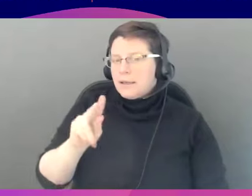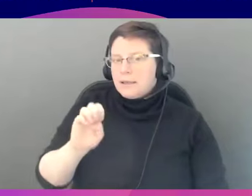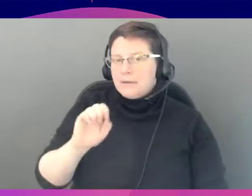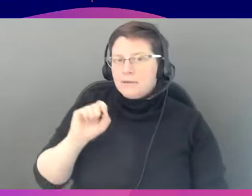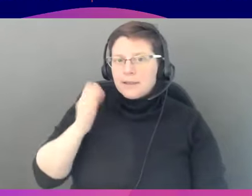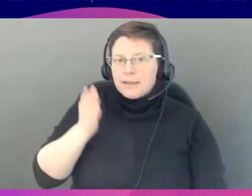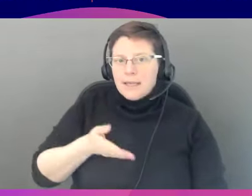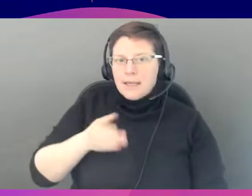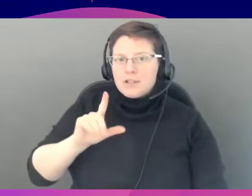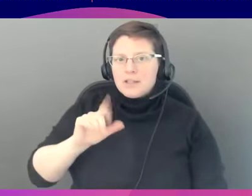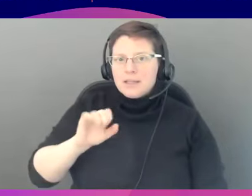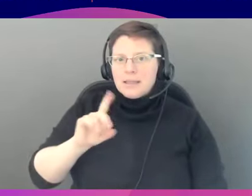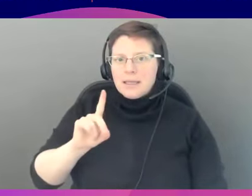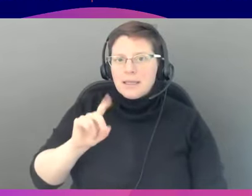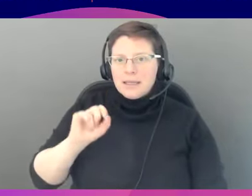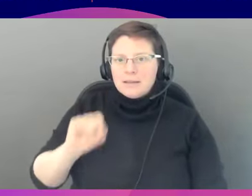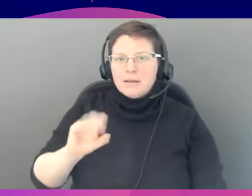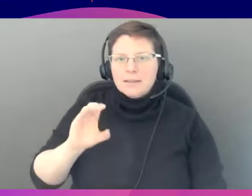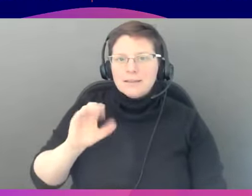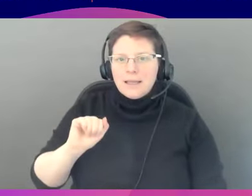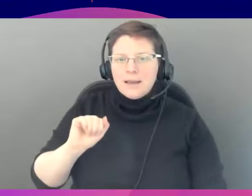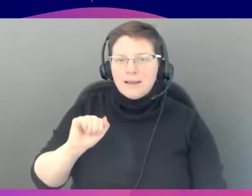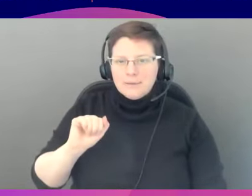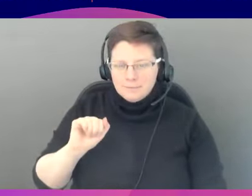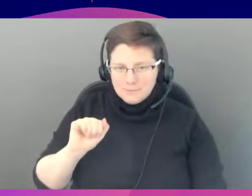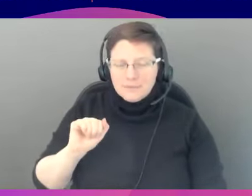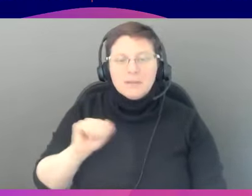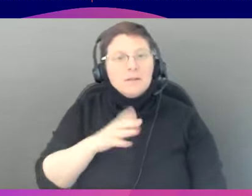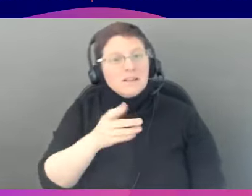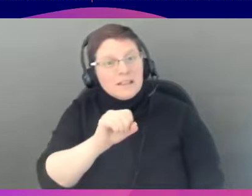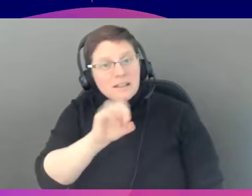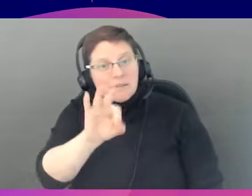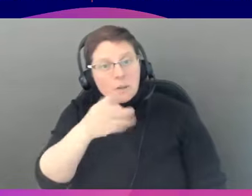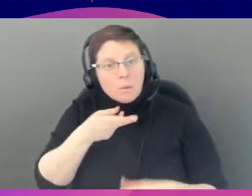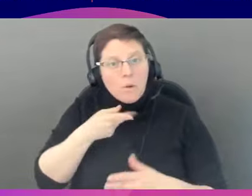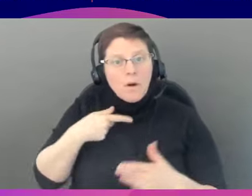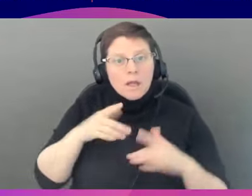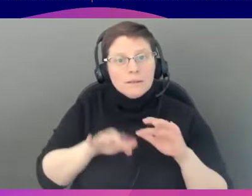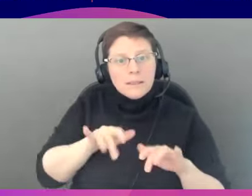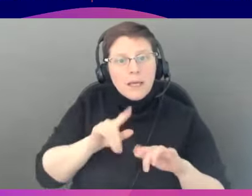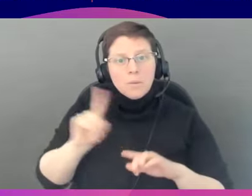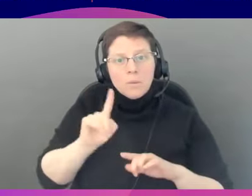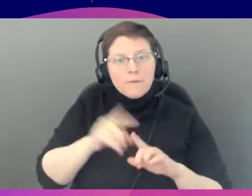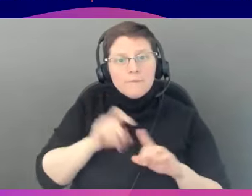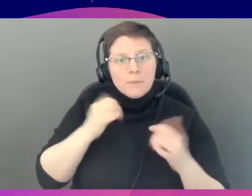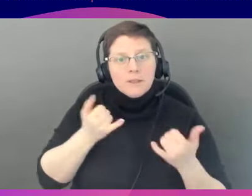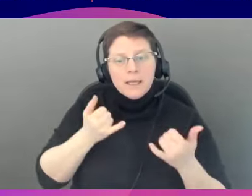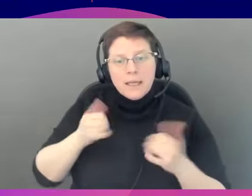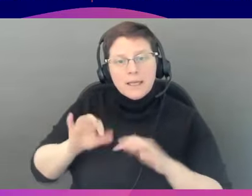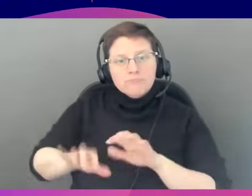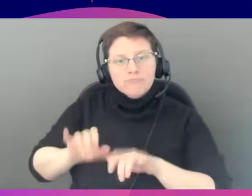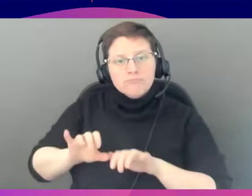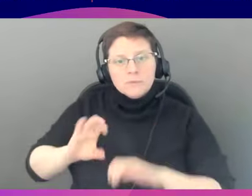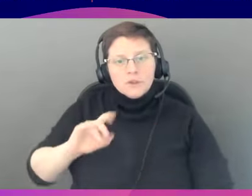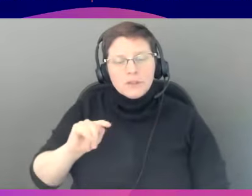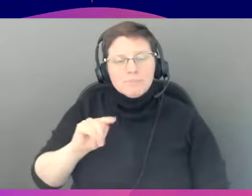native-land.ca. In fact, if you'd like to pop in the chat where you're joining from today, that would be wonderful. We want to acknowledge